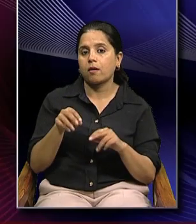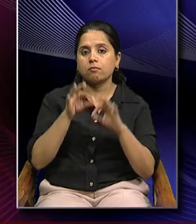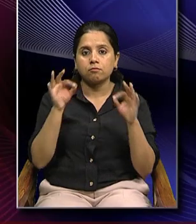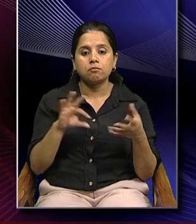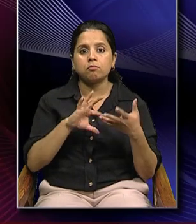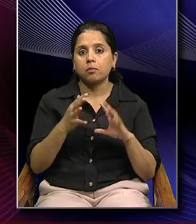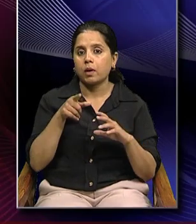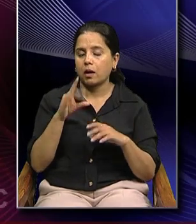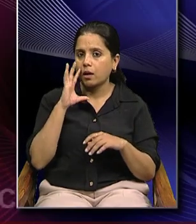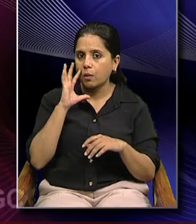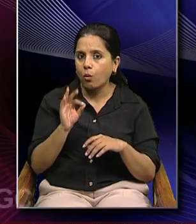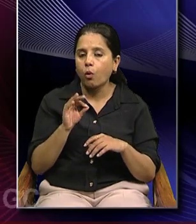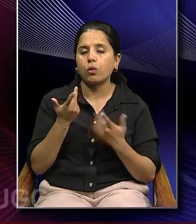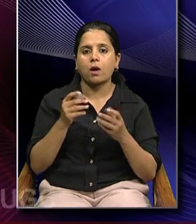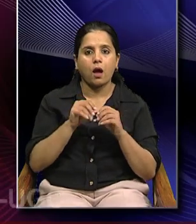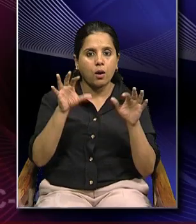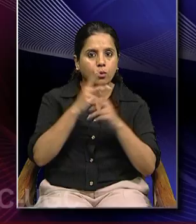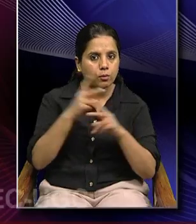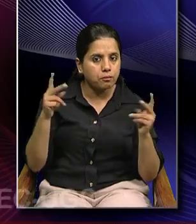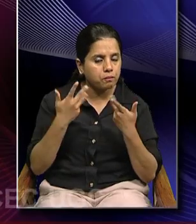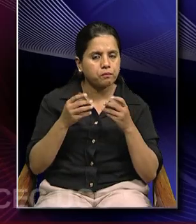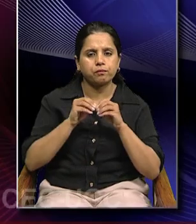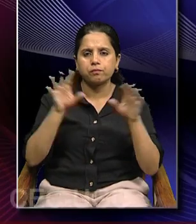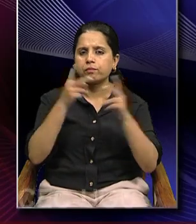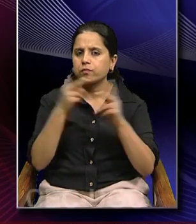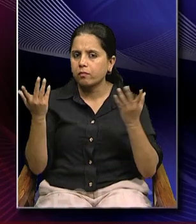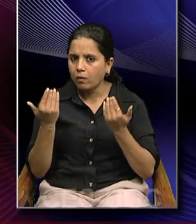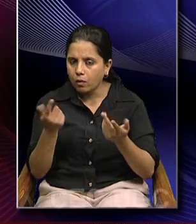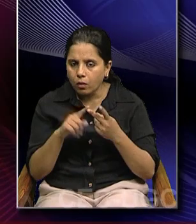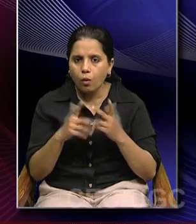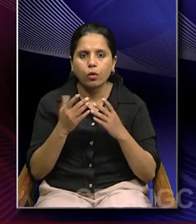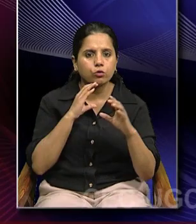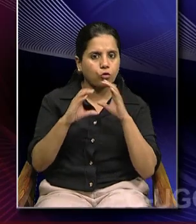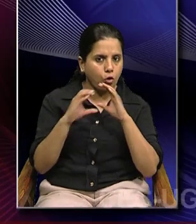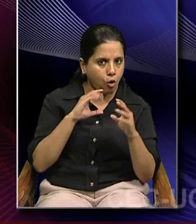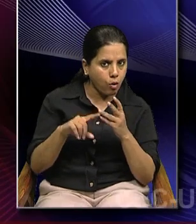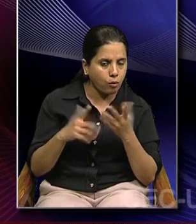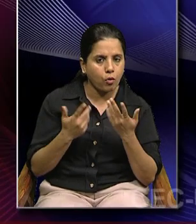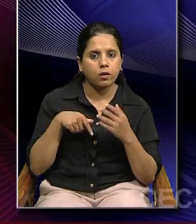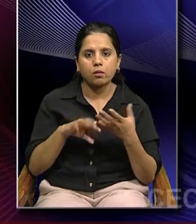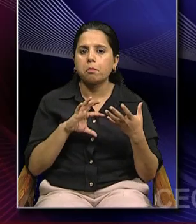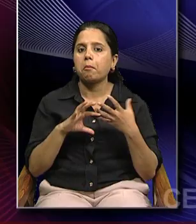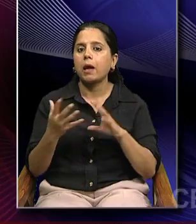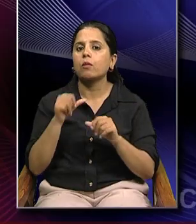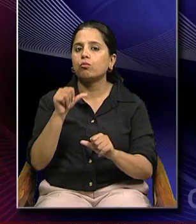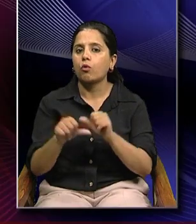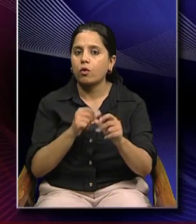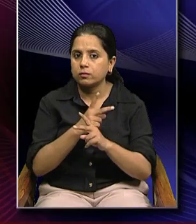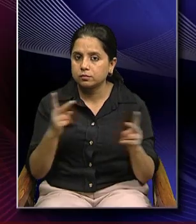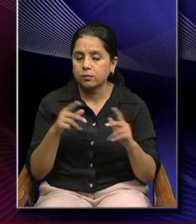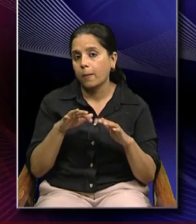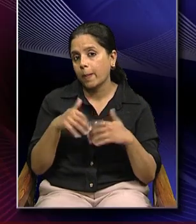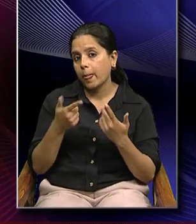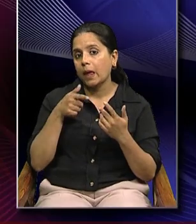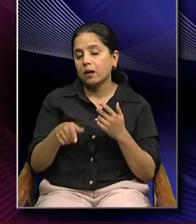integral part of the advertising process, be it advertising, be it communication, be it the production process, or be